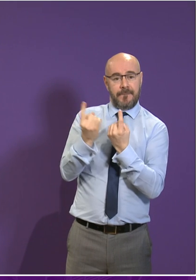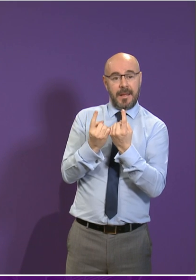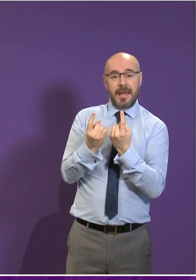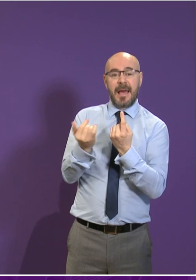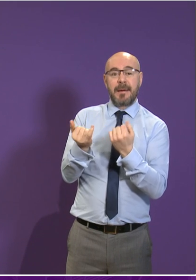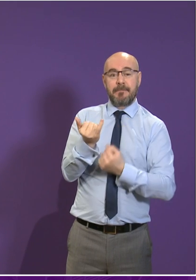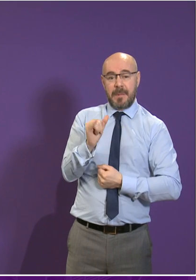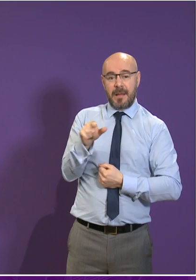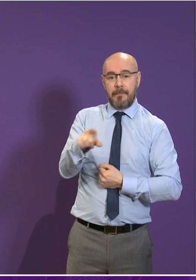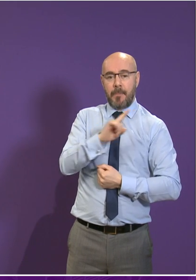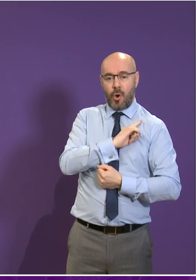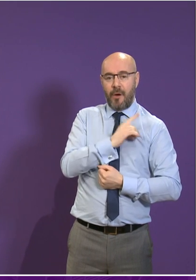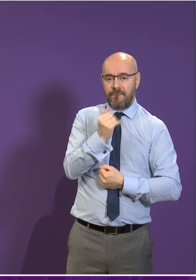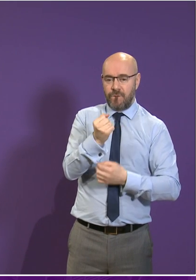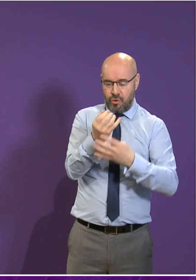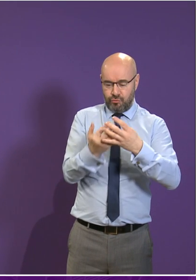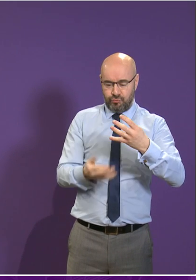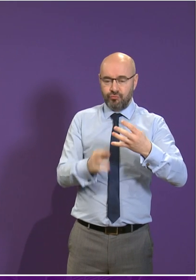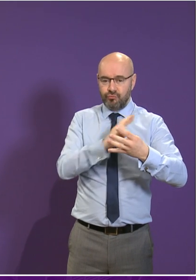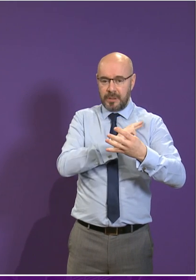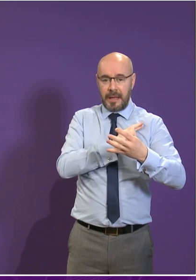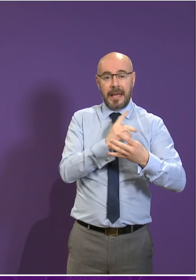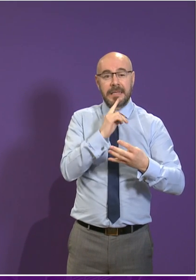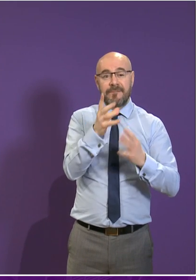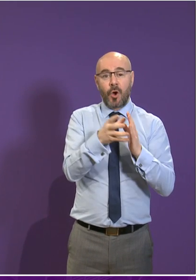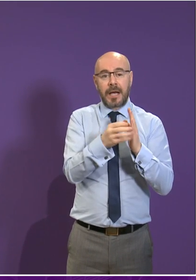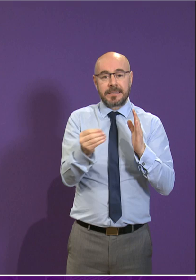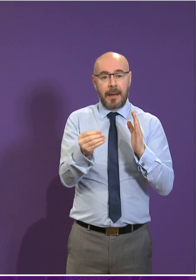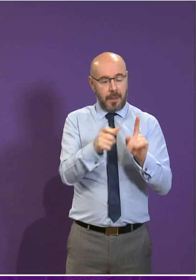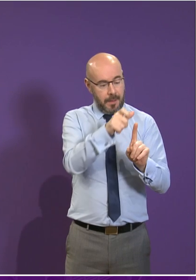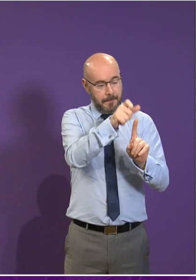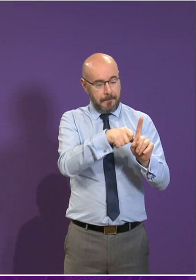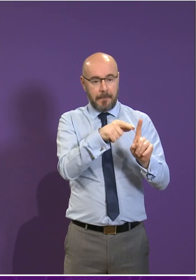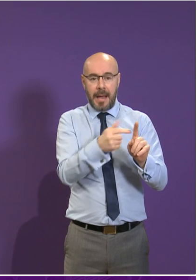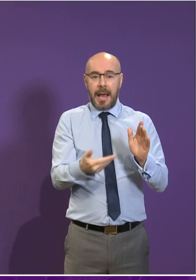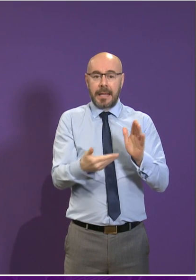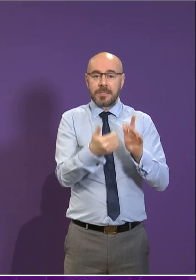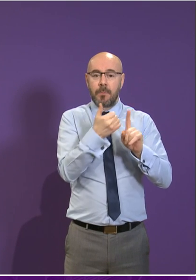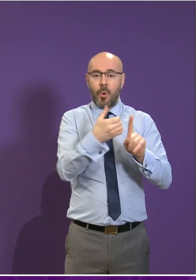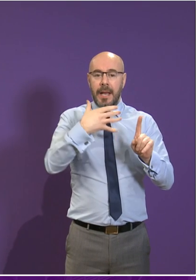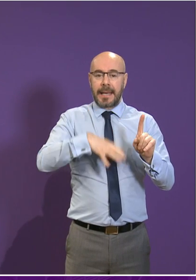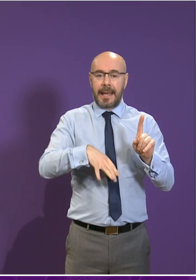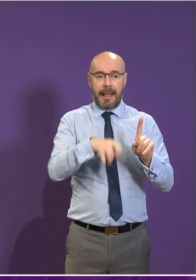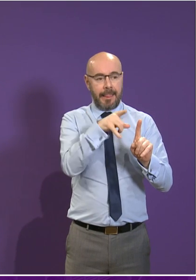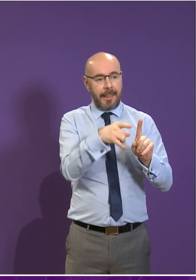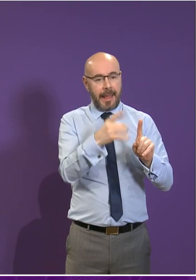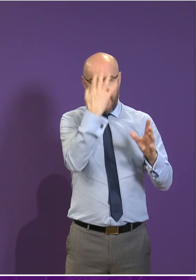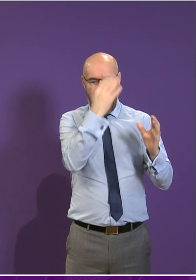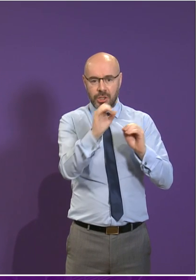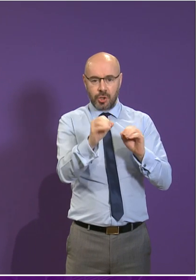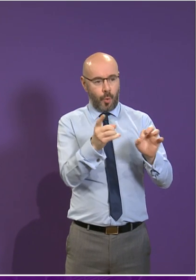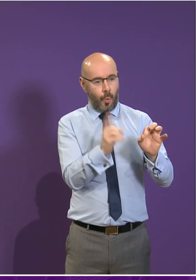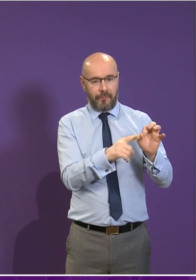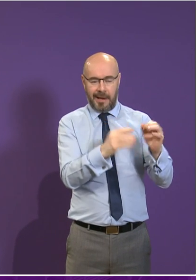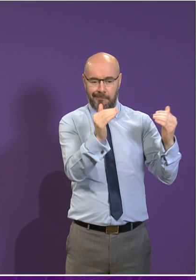result of a number of factors, such as lower attainment at schools for pupils with additional support needs. And when I first read